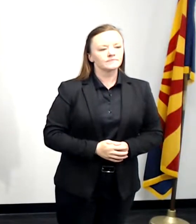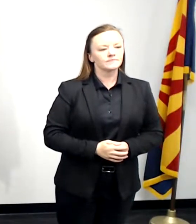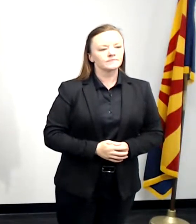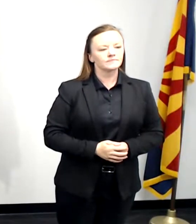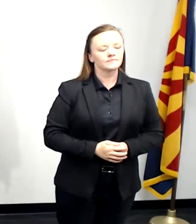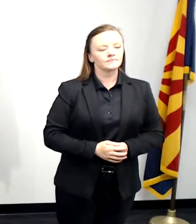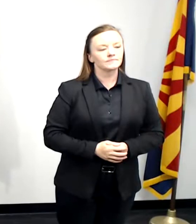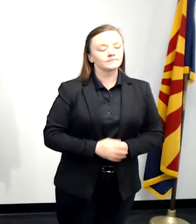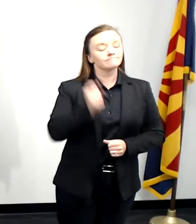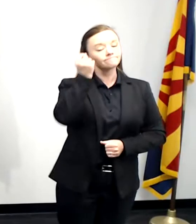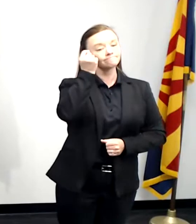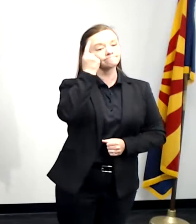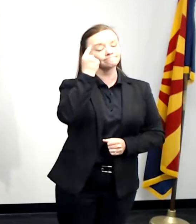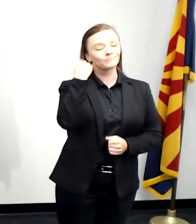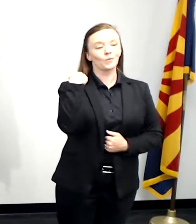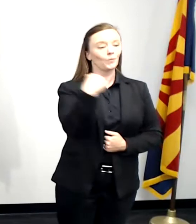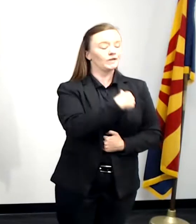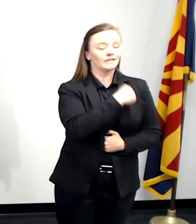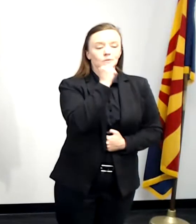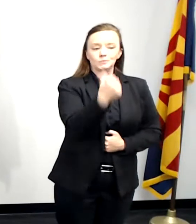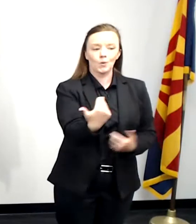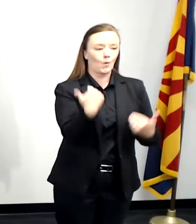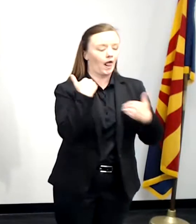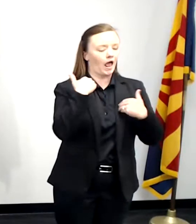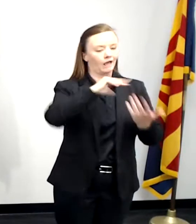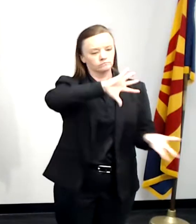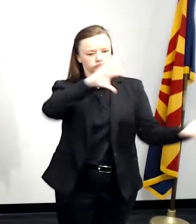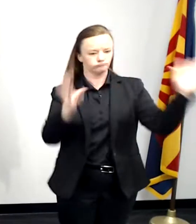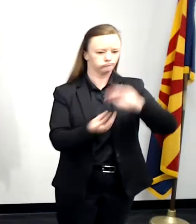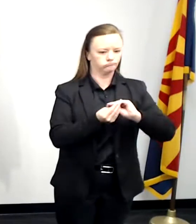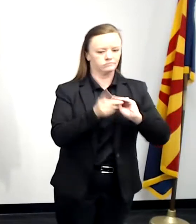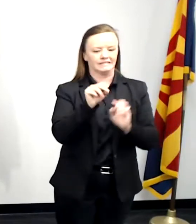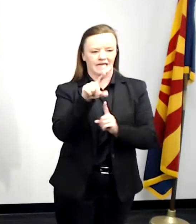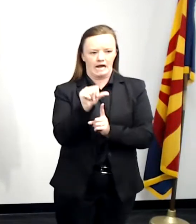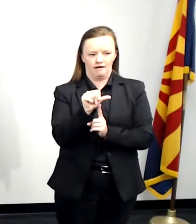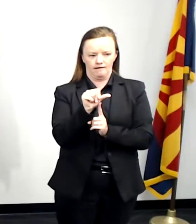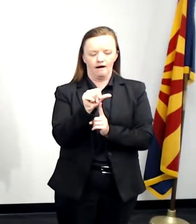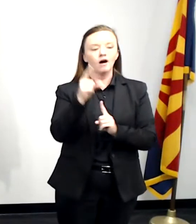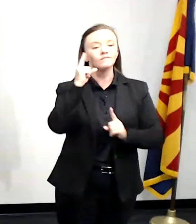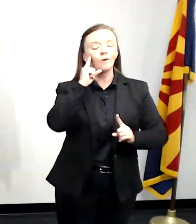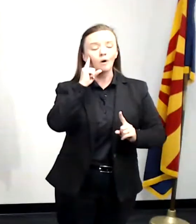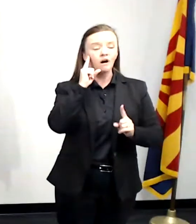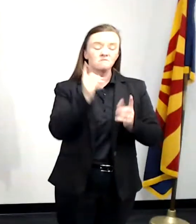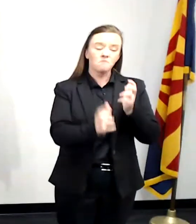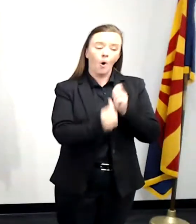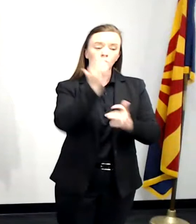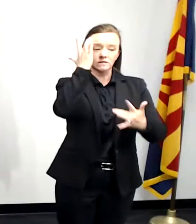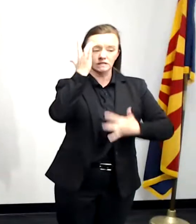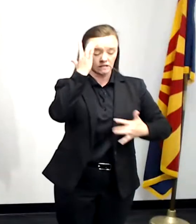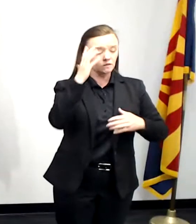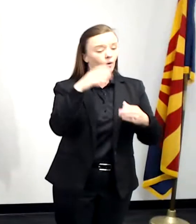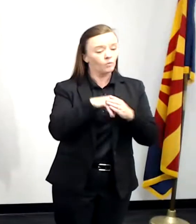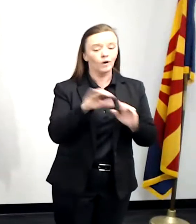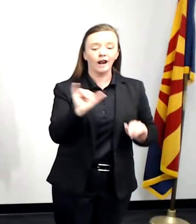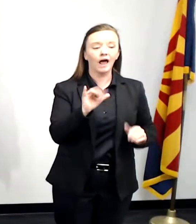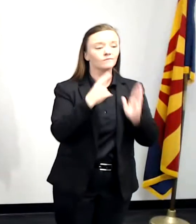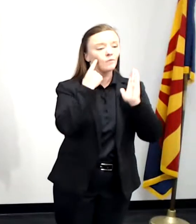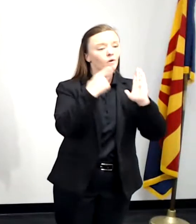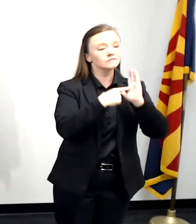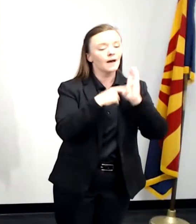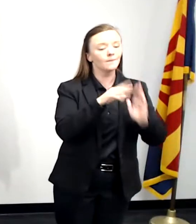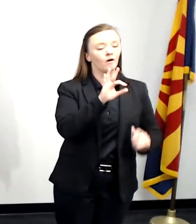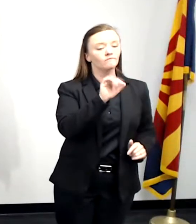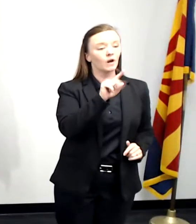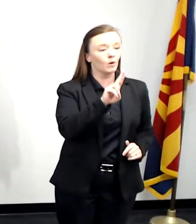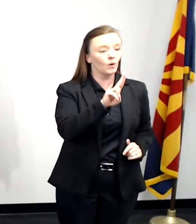So it turns out we don't have complete data for most diseases, including influenza. So we have lots of practice not